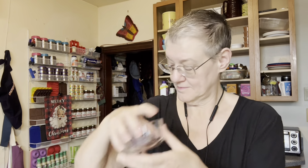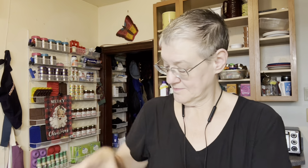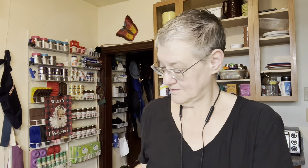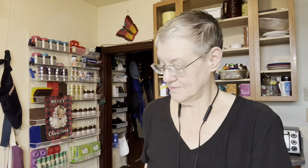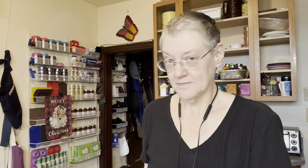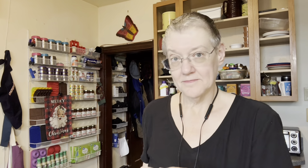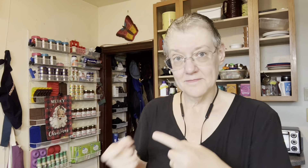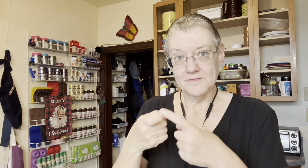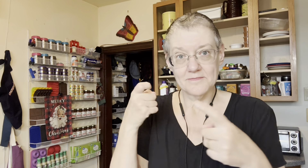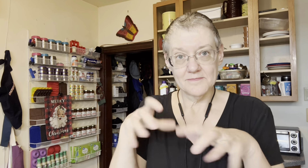freezer.